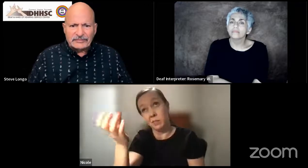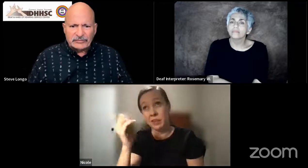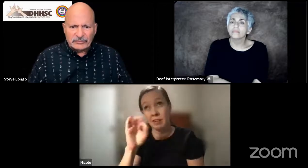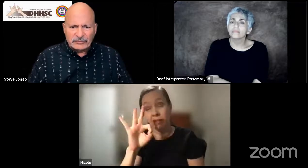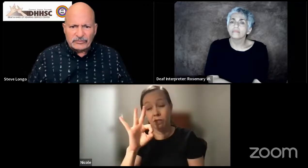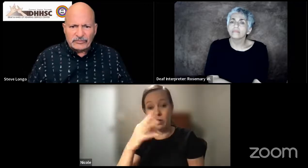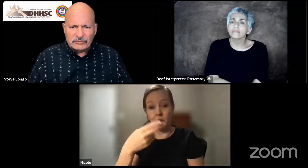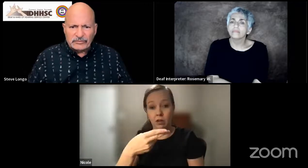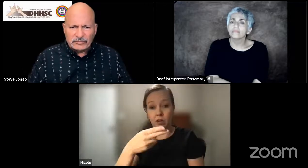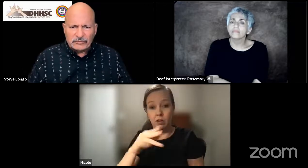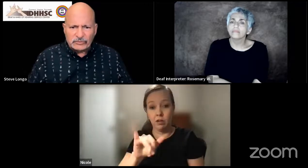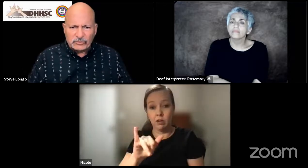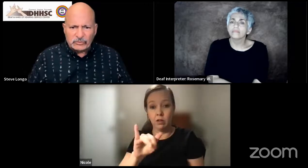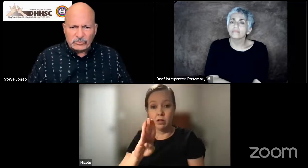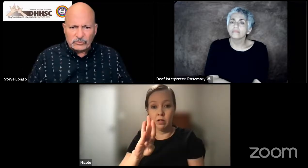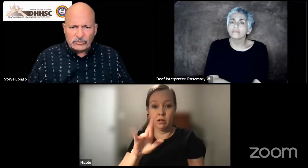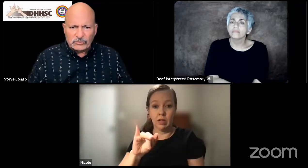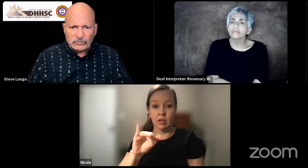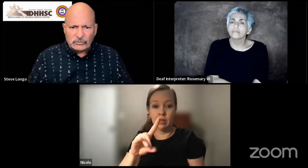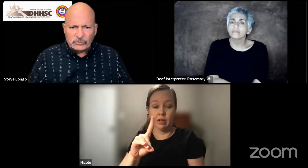be wise